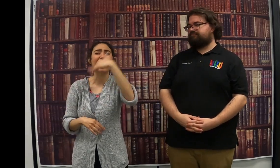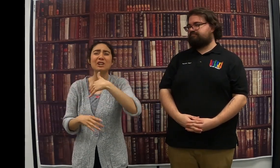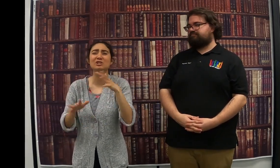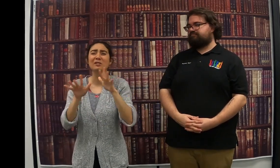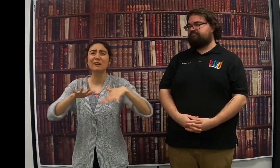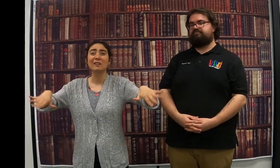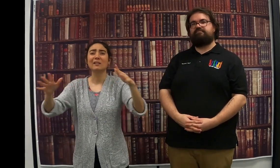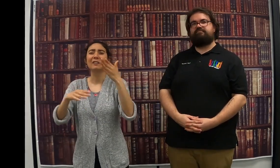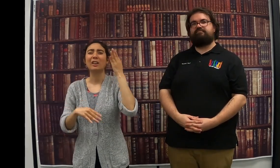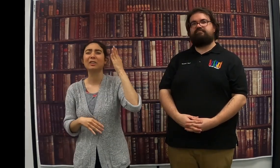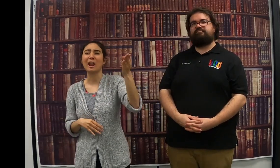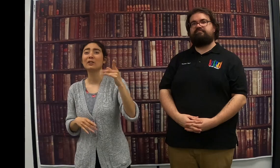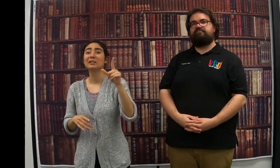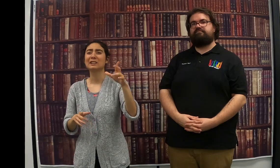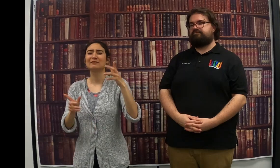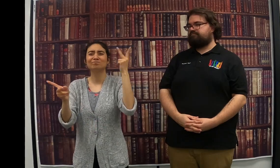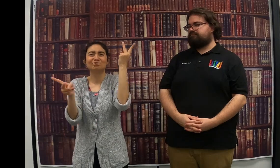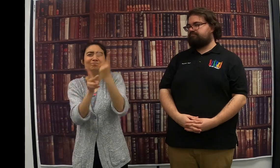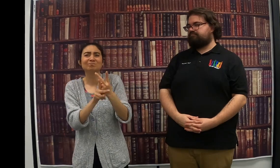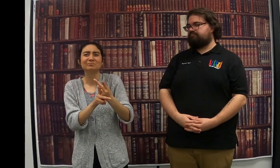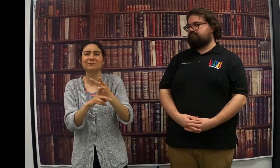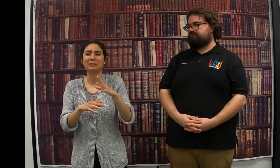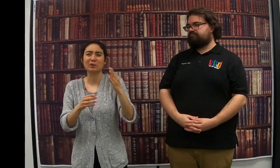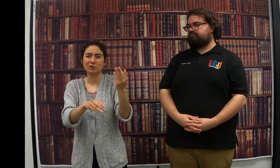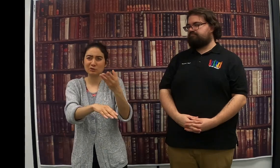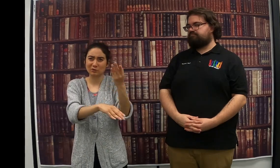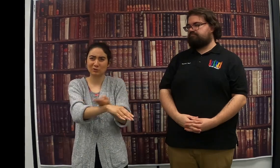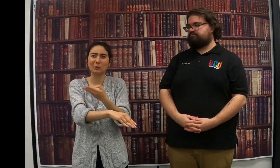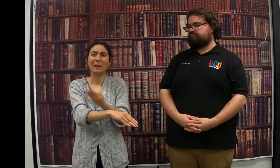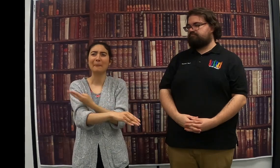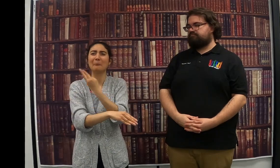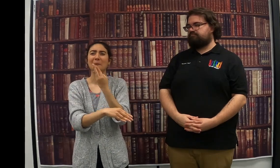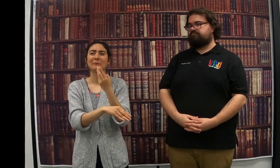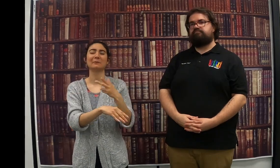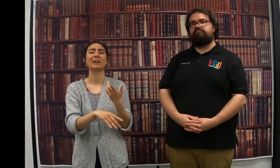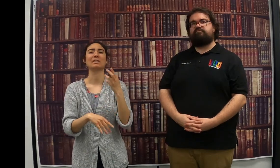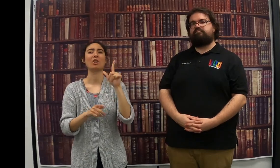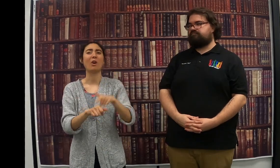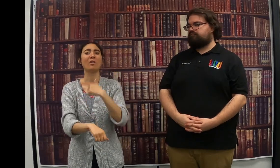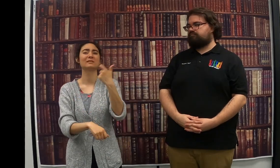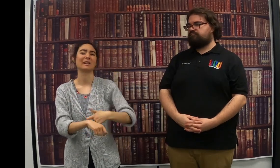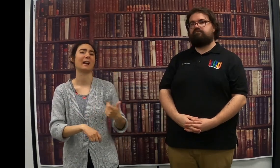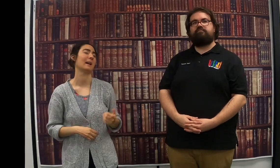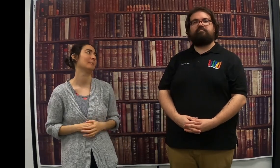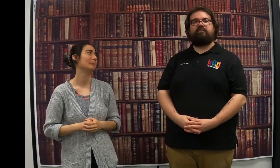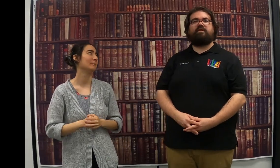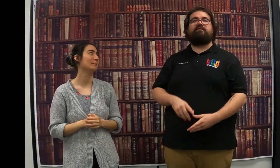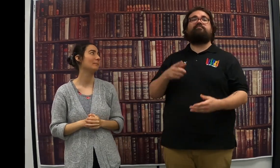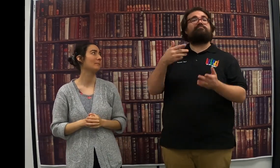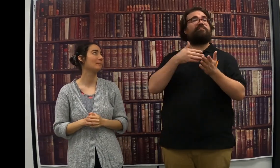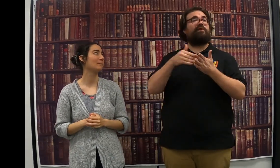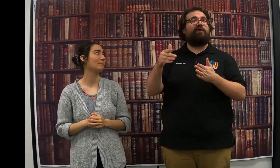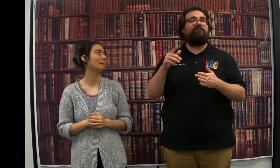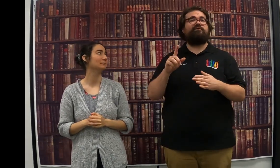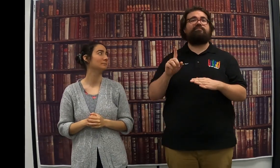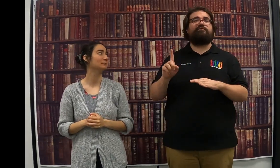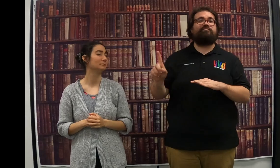and there he stayed and kept sheep for a long time. He often walked round